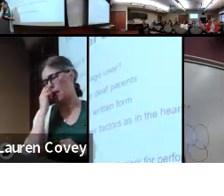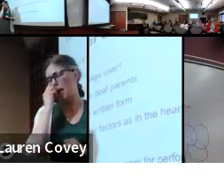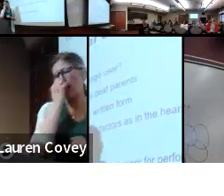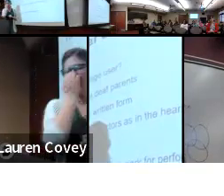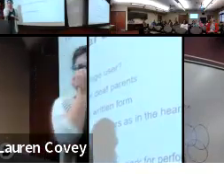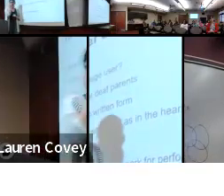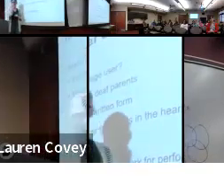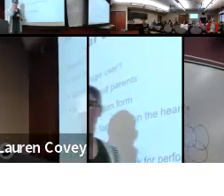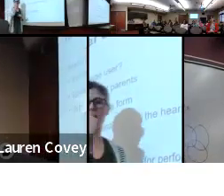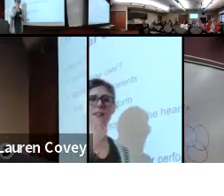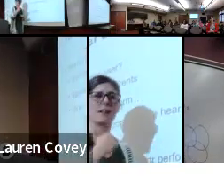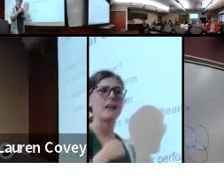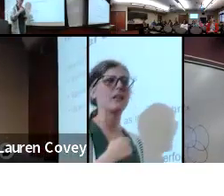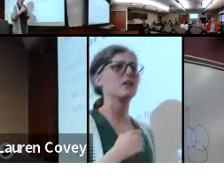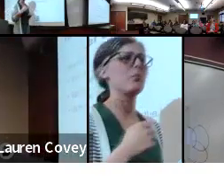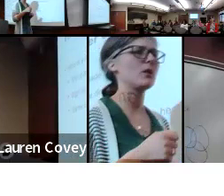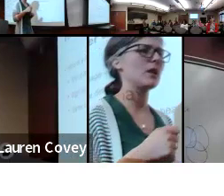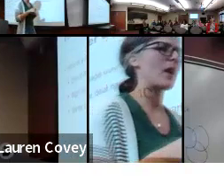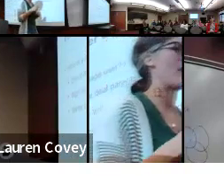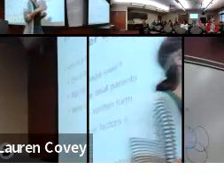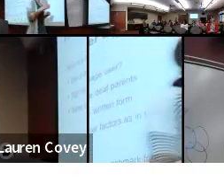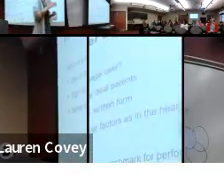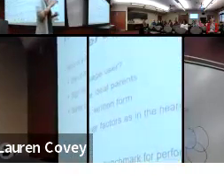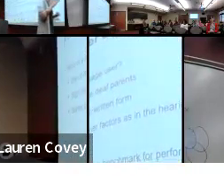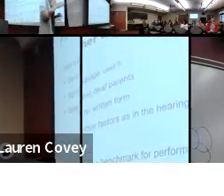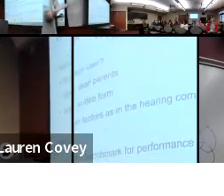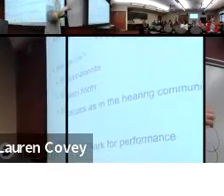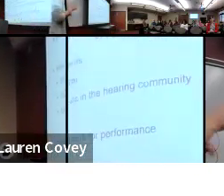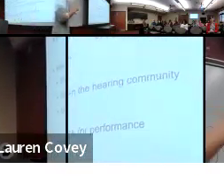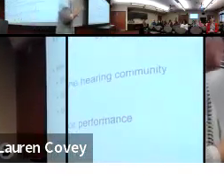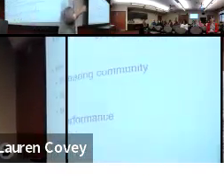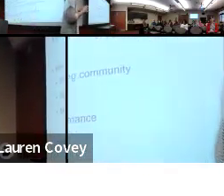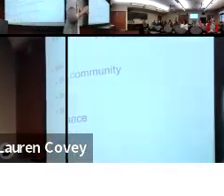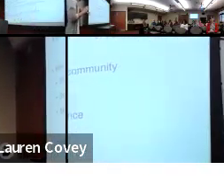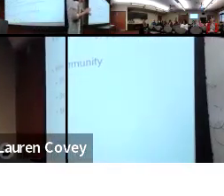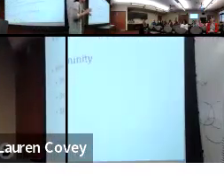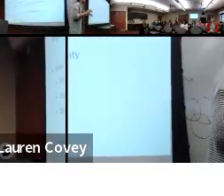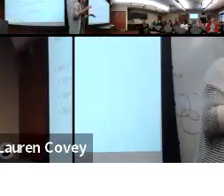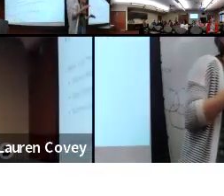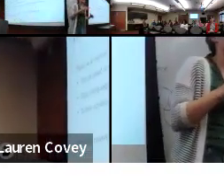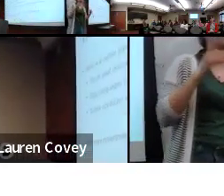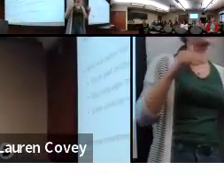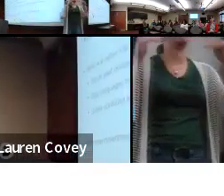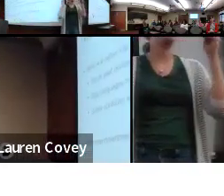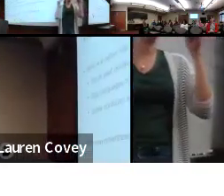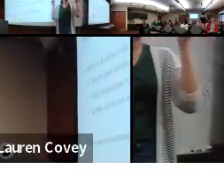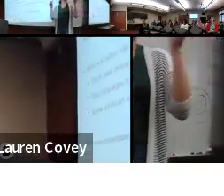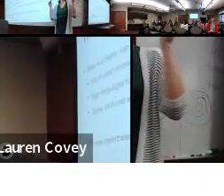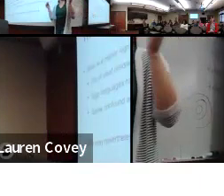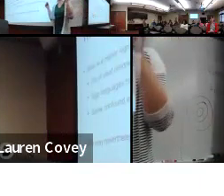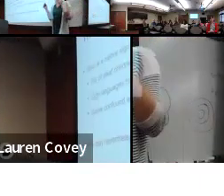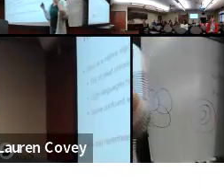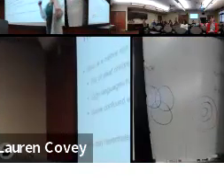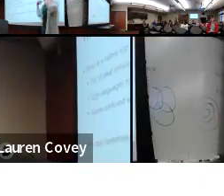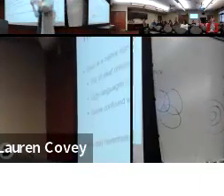that yet. And the reason for that is I think it's important that we have some kind of a benchmark for performance for what it means to be a really